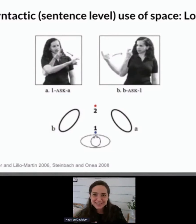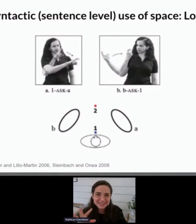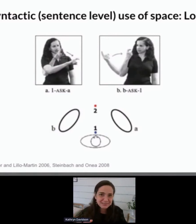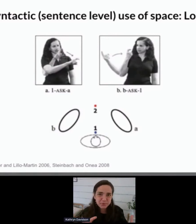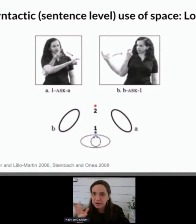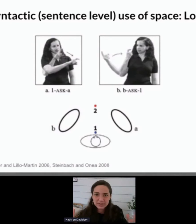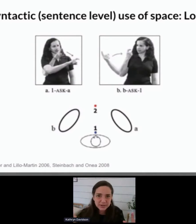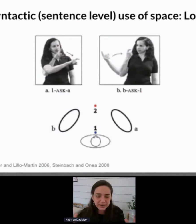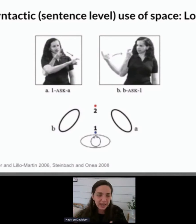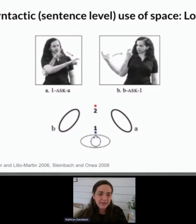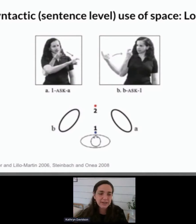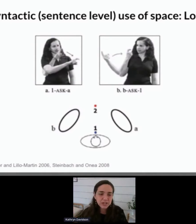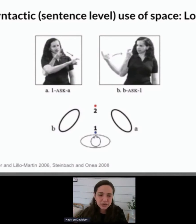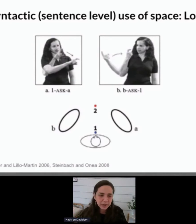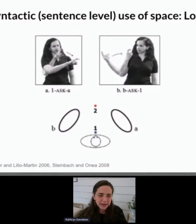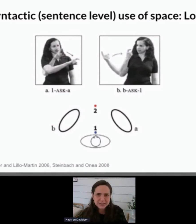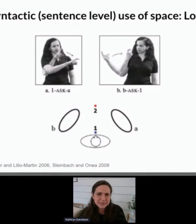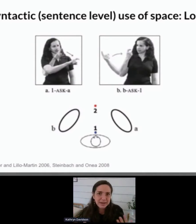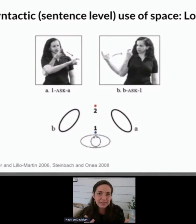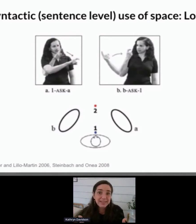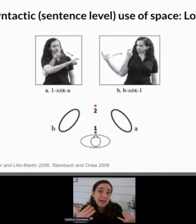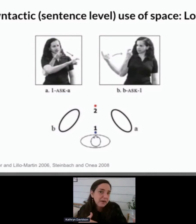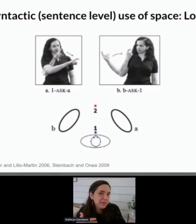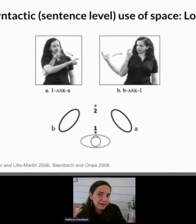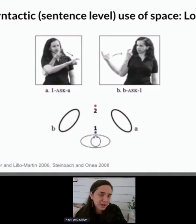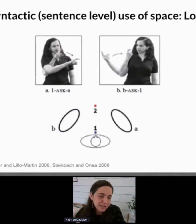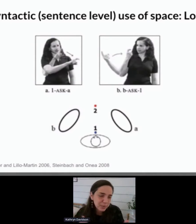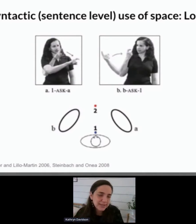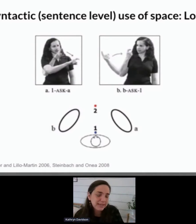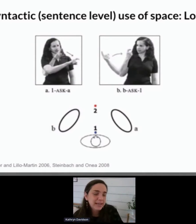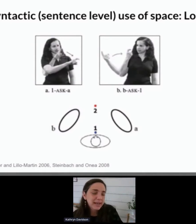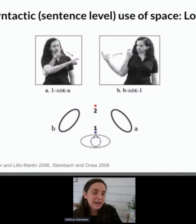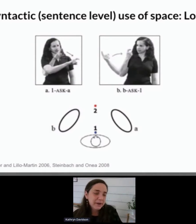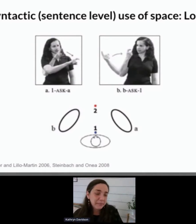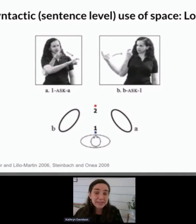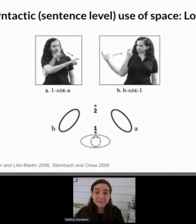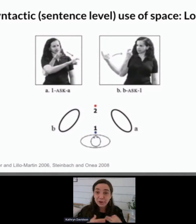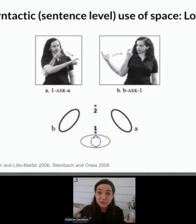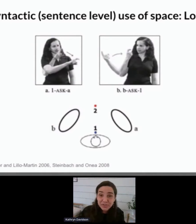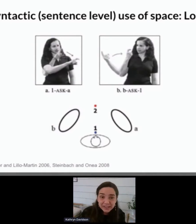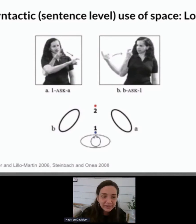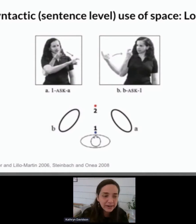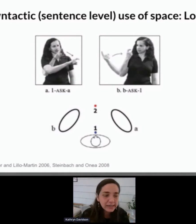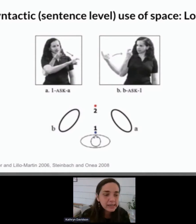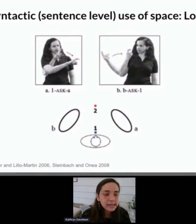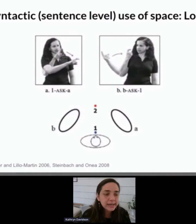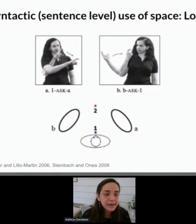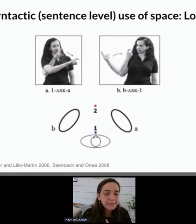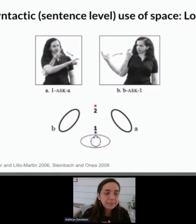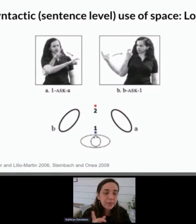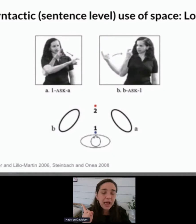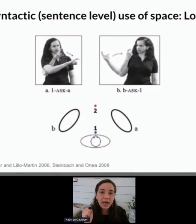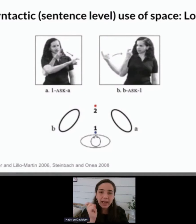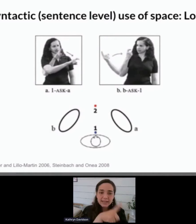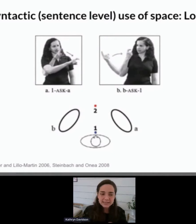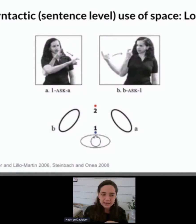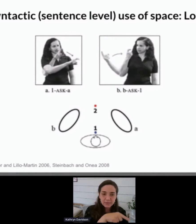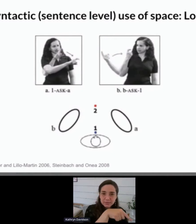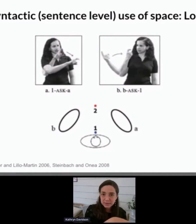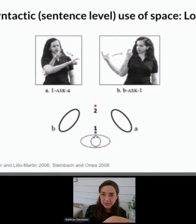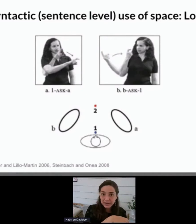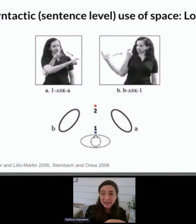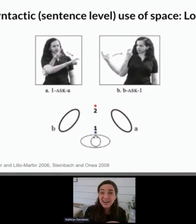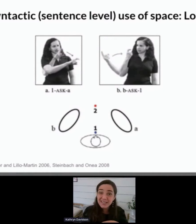spoken languages, pronouns don't have any gender marking, so it's not, the lack of that is not surprising. Makes it very convenient, right? I